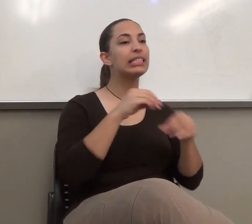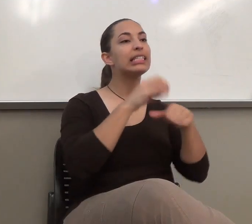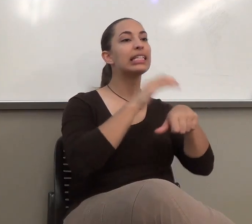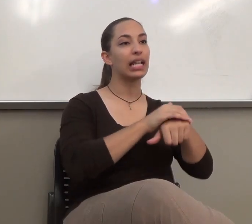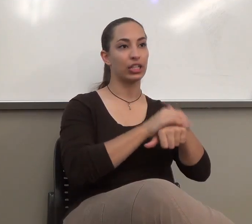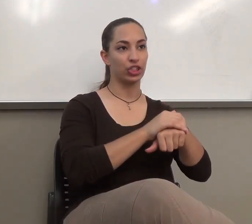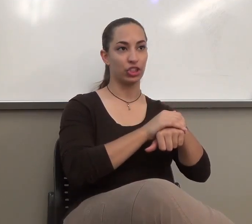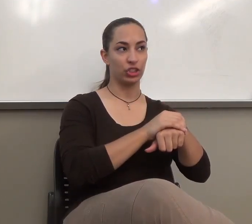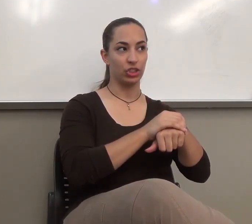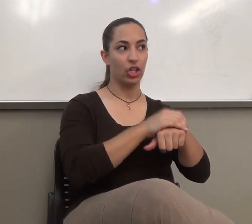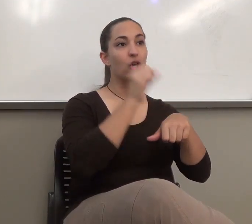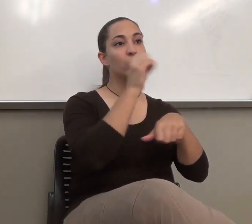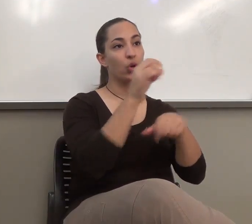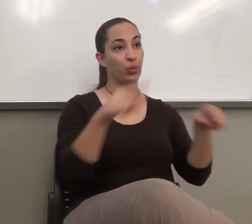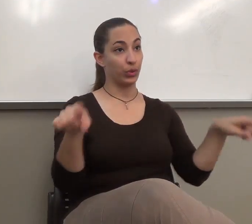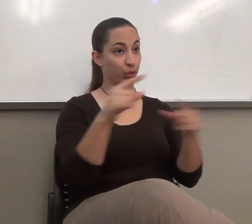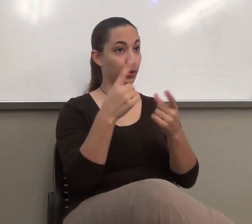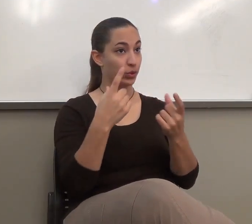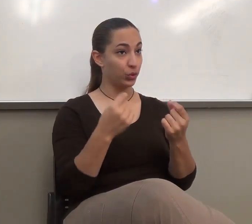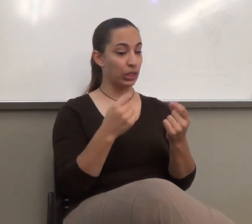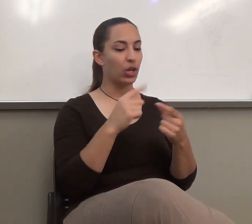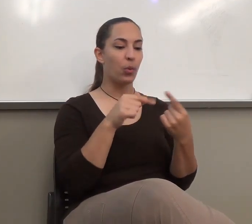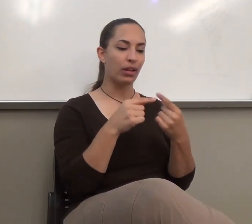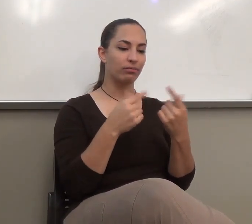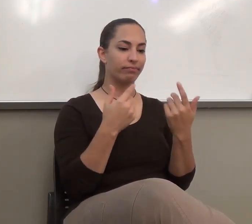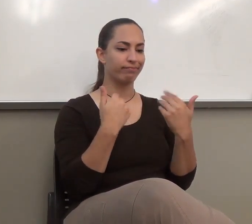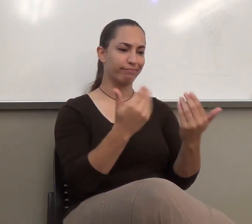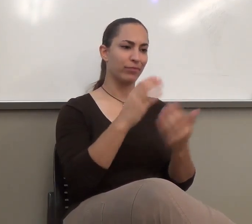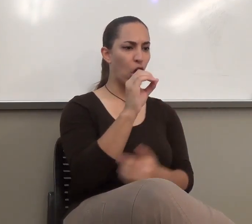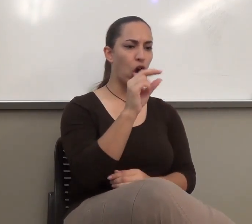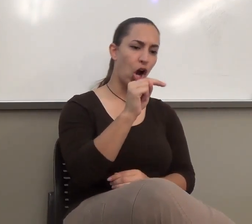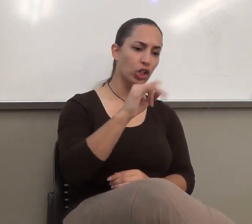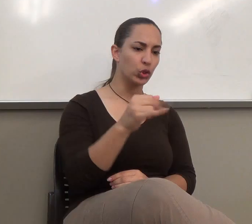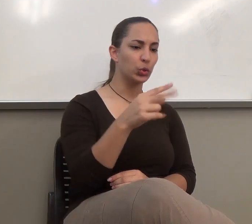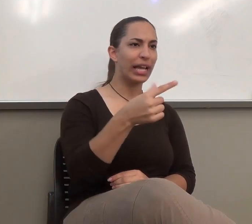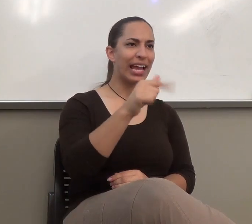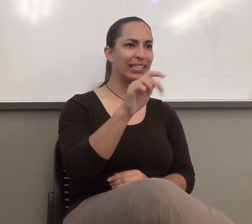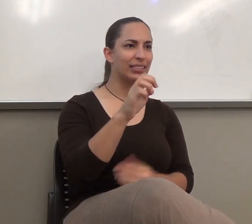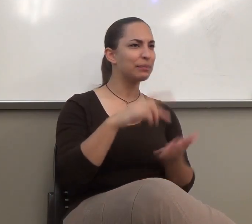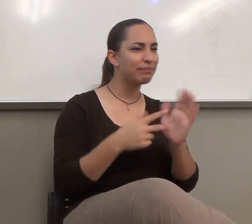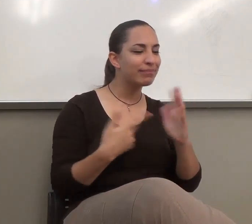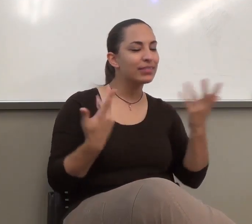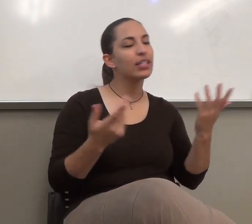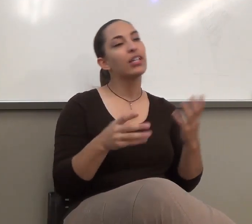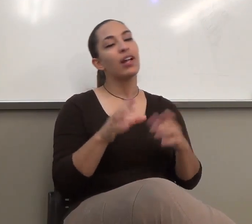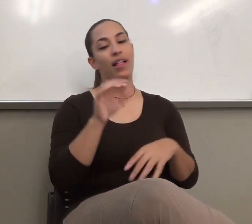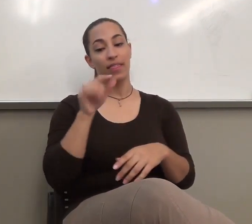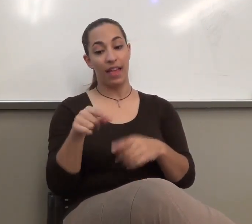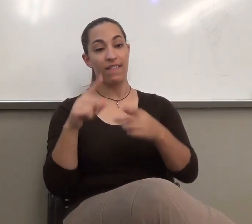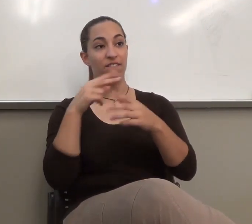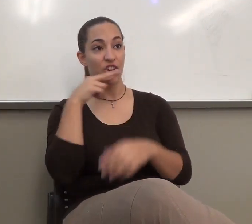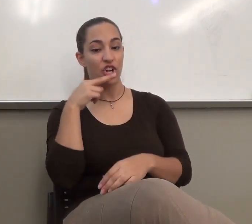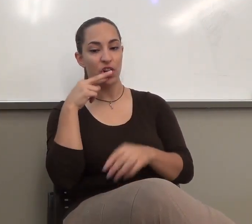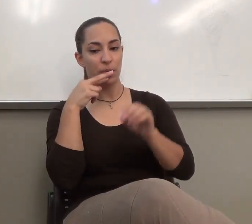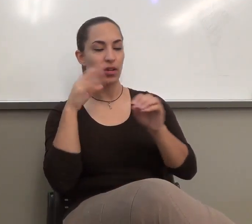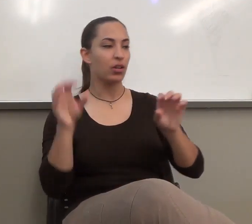So what you're doing when you conjugate is you're basically putting this verb in each one of these boxes.